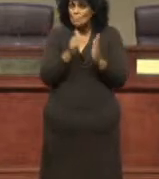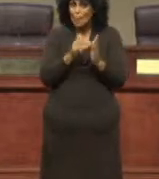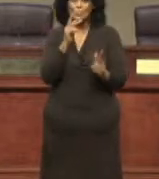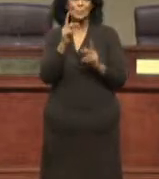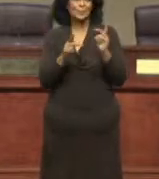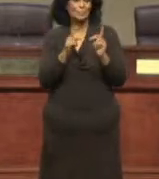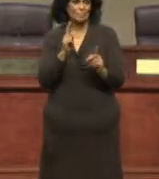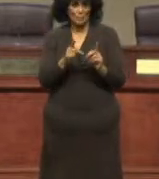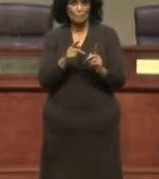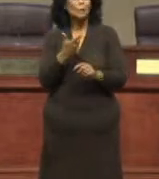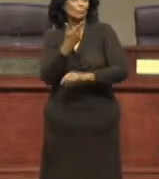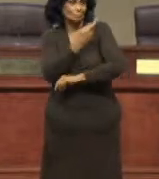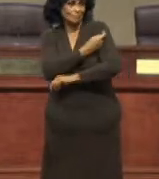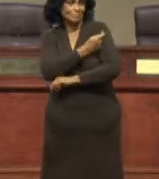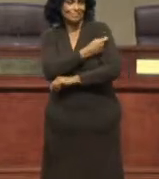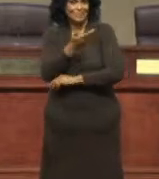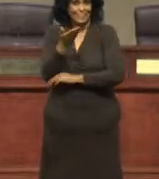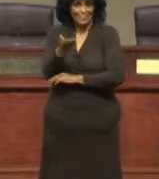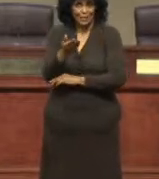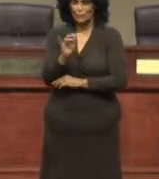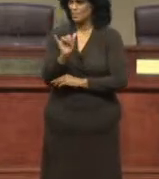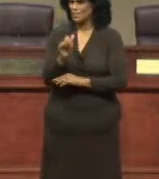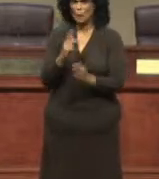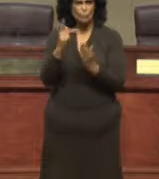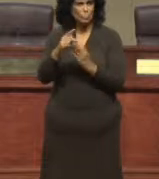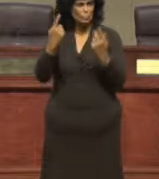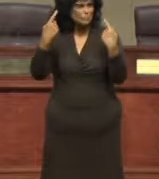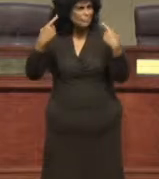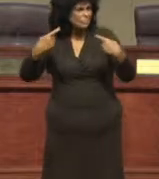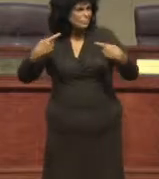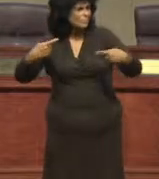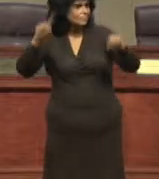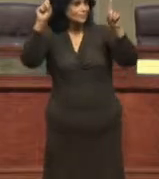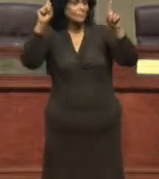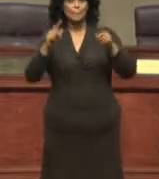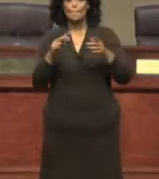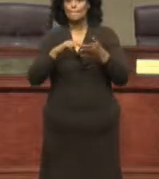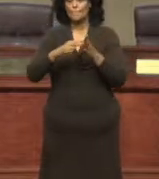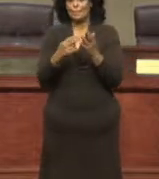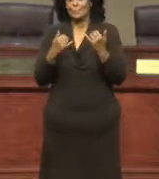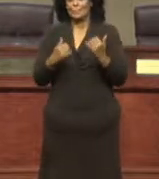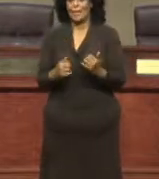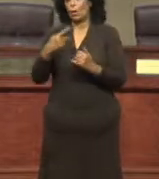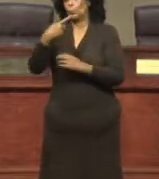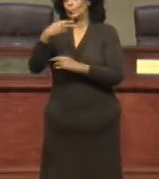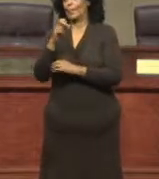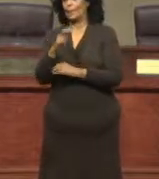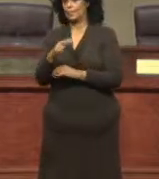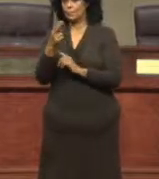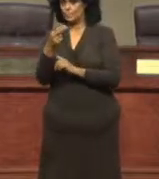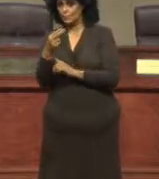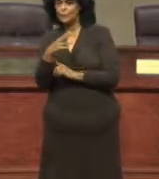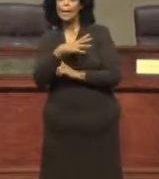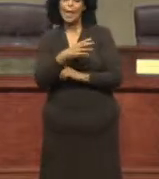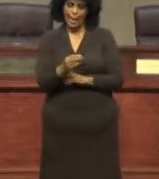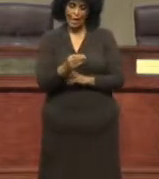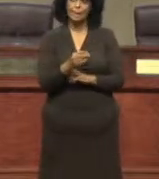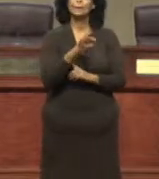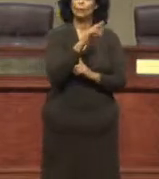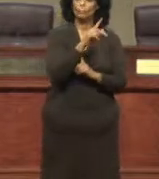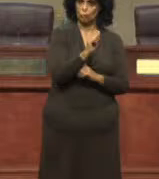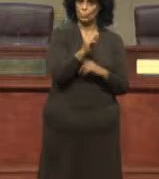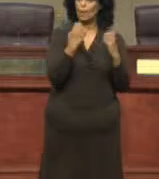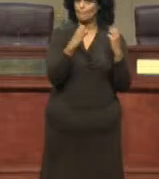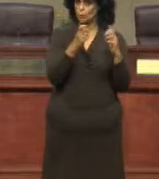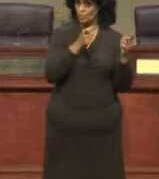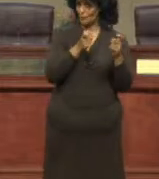far, and due to the success of this program, Hilton Orlando and the Florida Division of Emergency Management have decided to